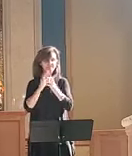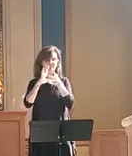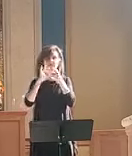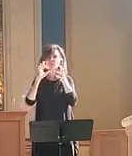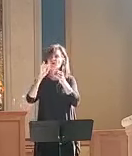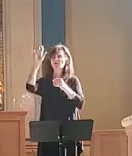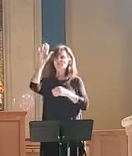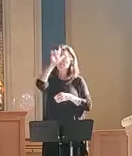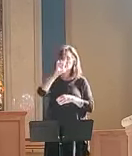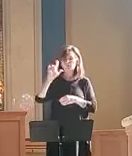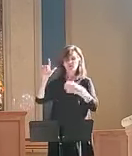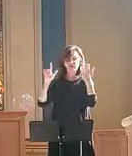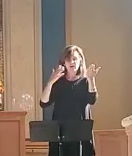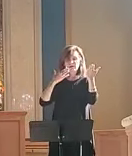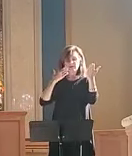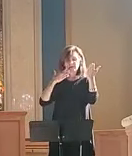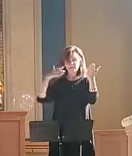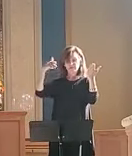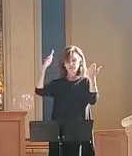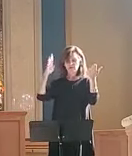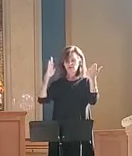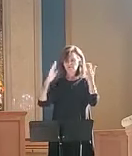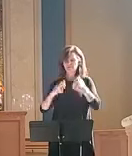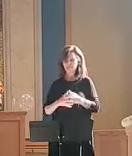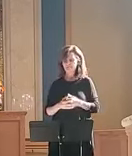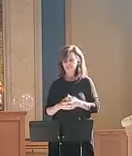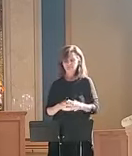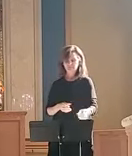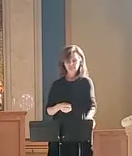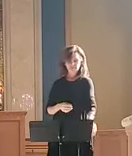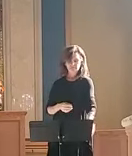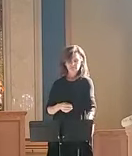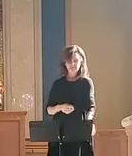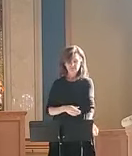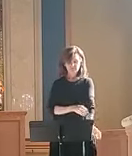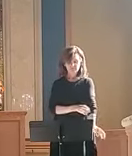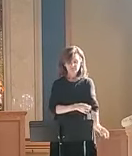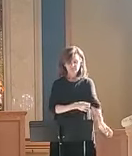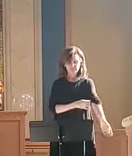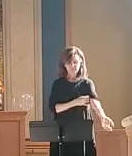The word of the Lord. Thanks be to God.